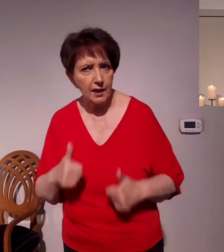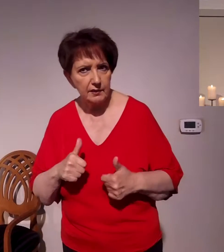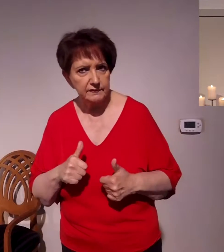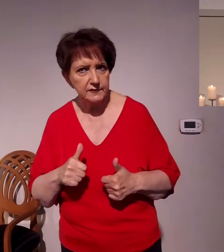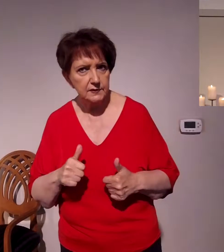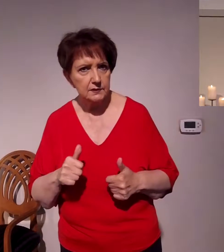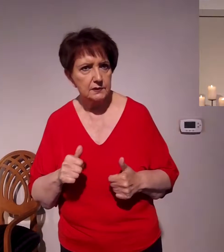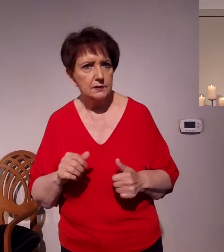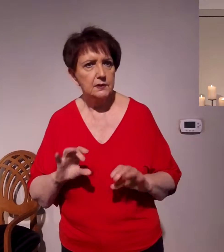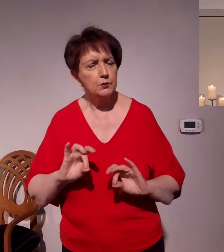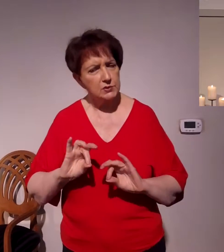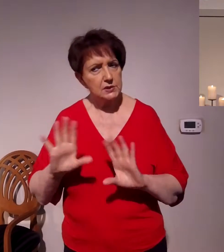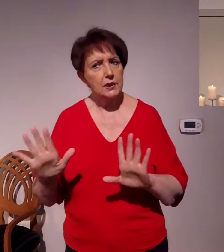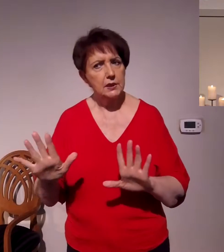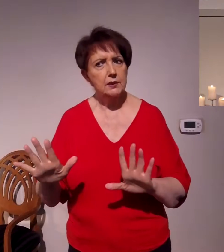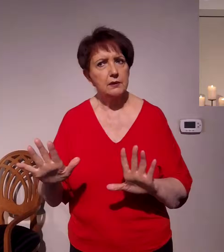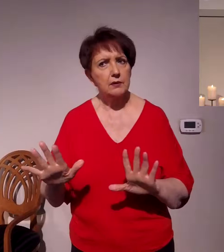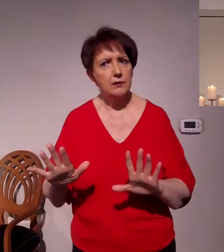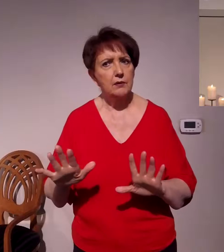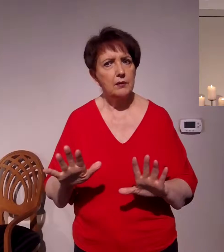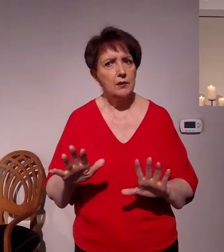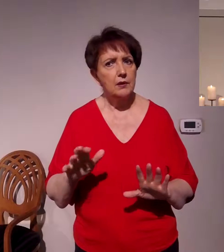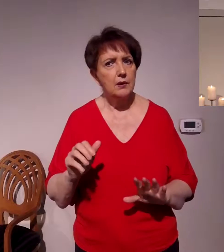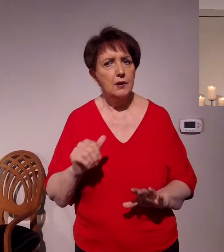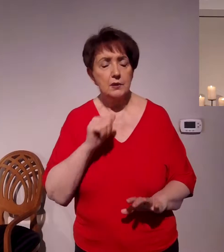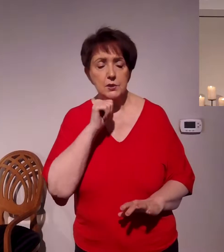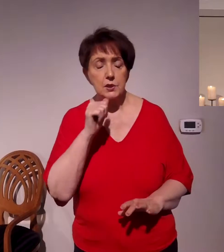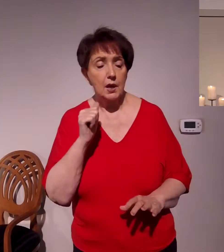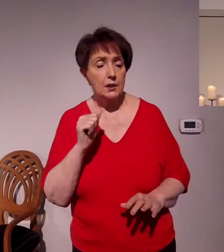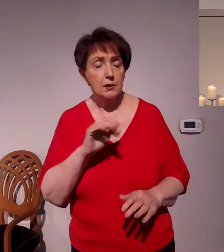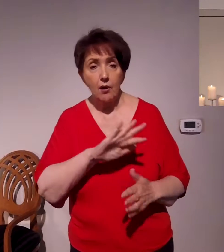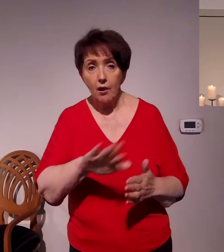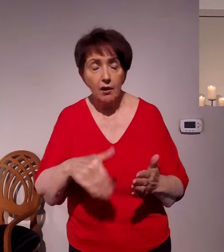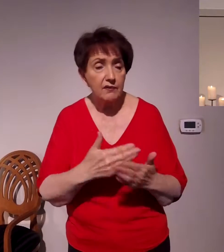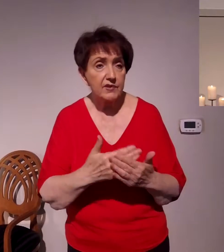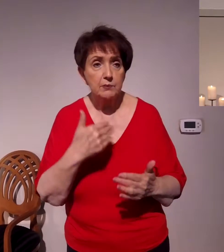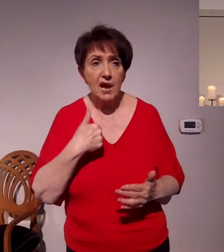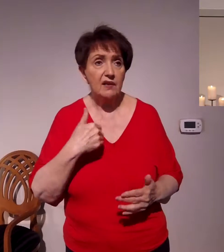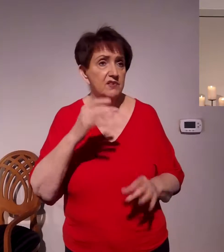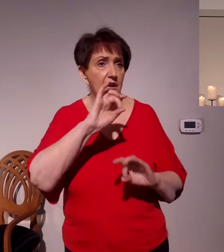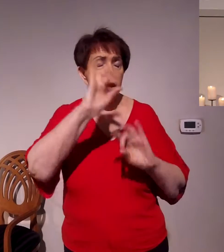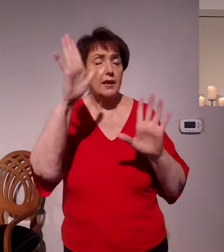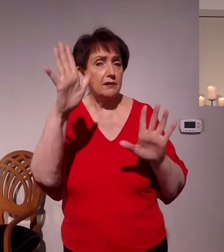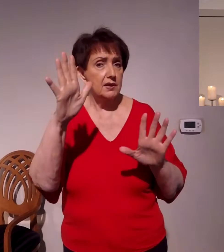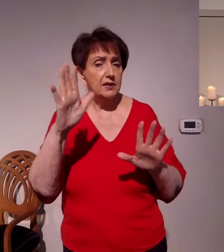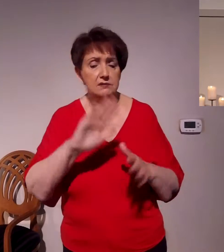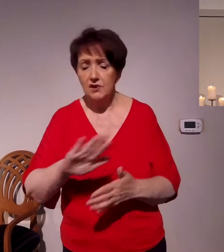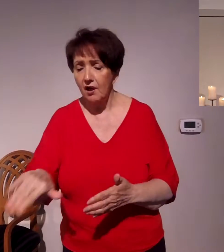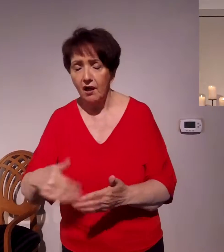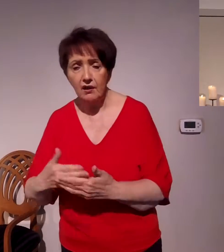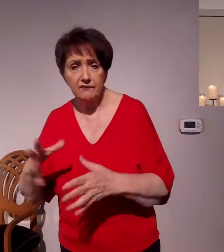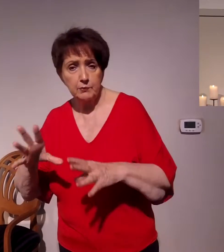that, though. Not everybody got the clarity, and not everybody took it up.